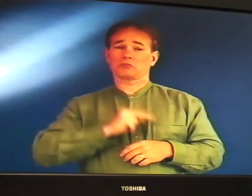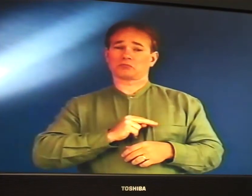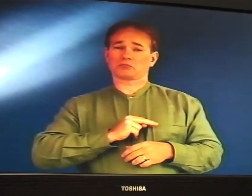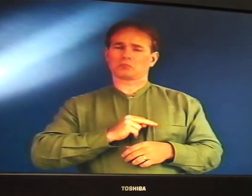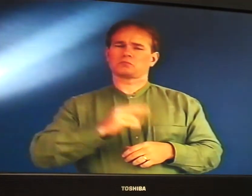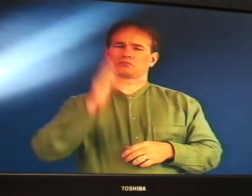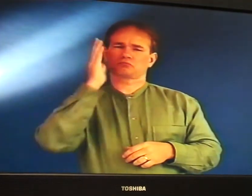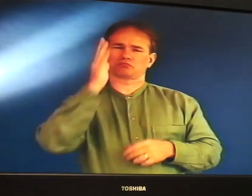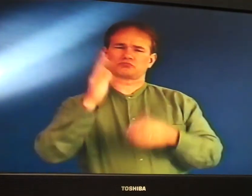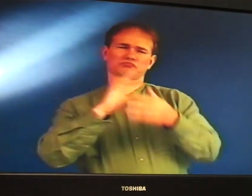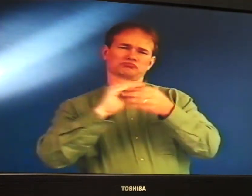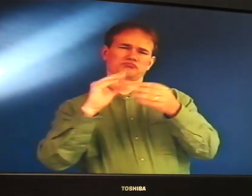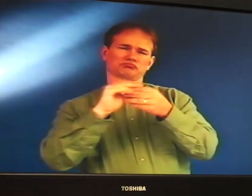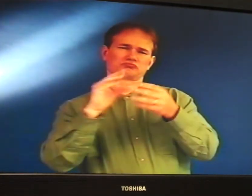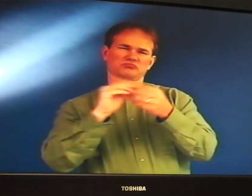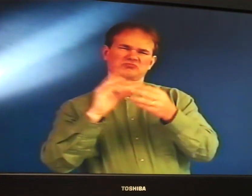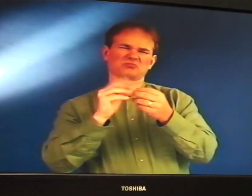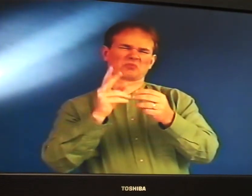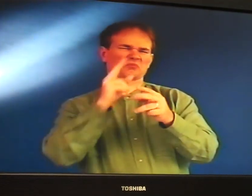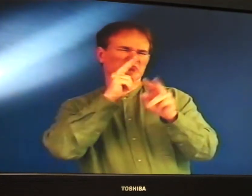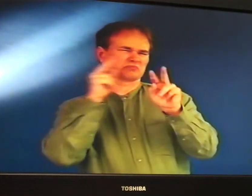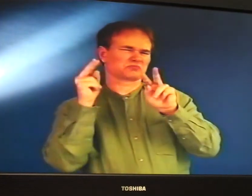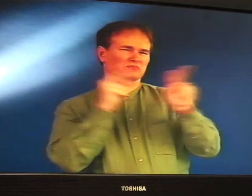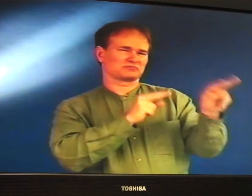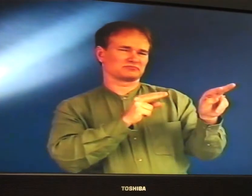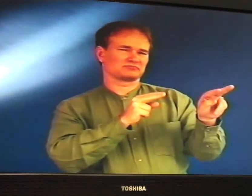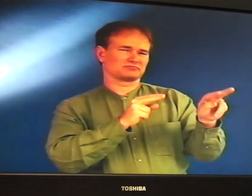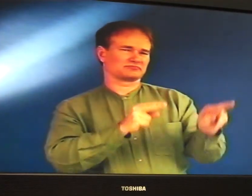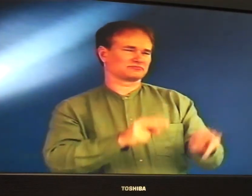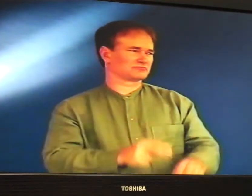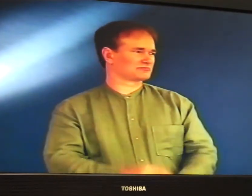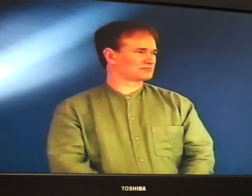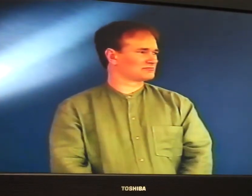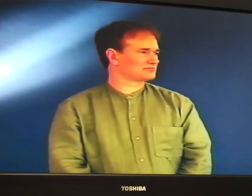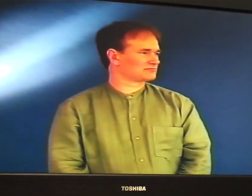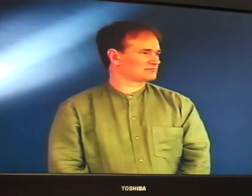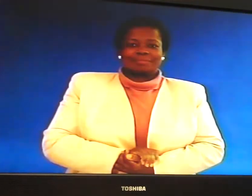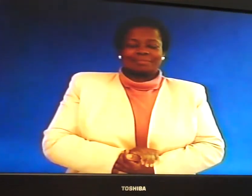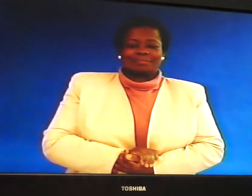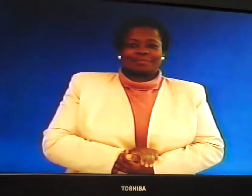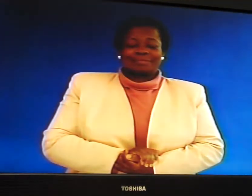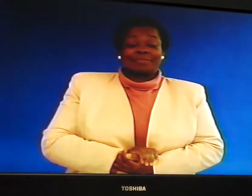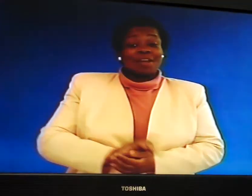So Nathan will be able to give you the different signs for the history.